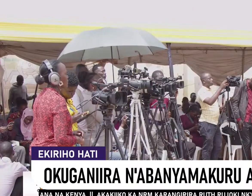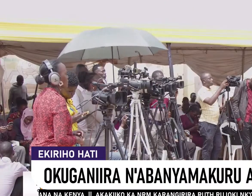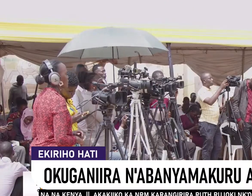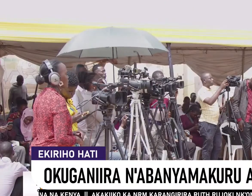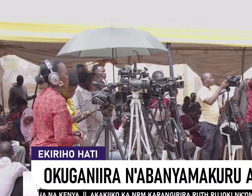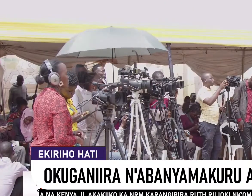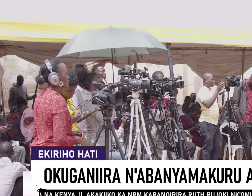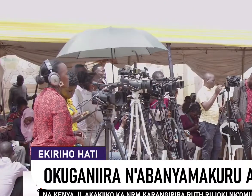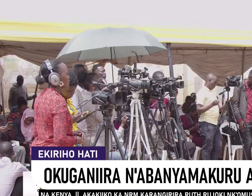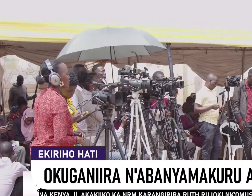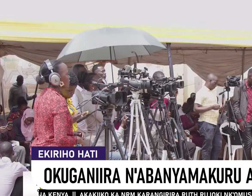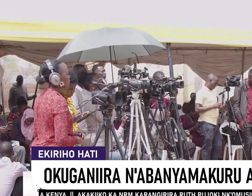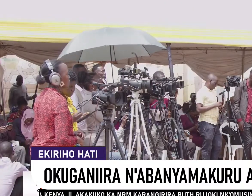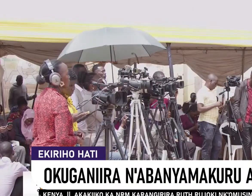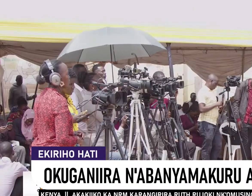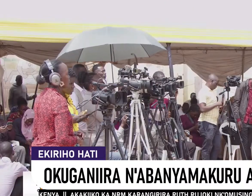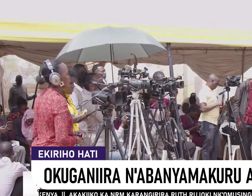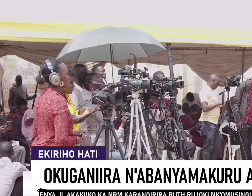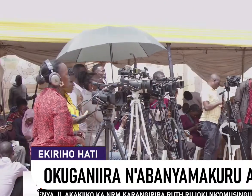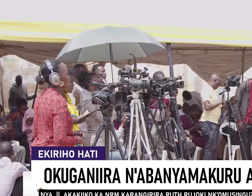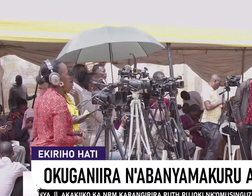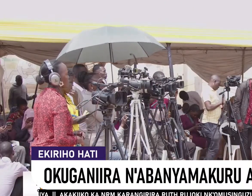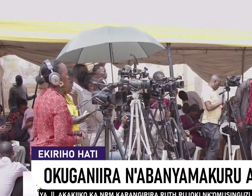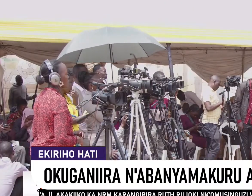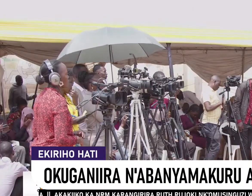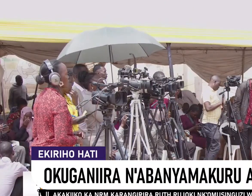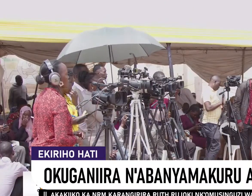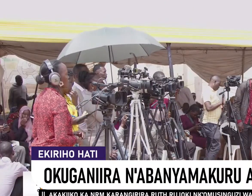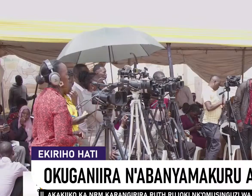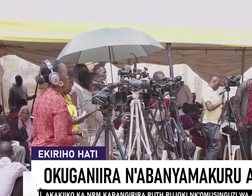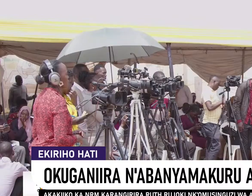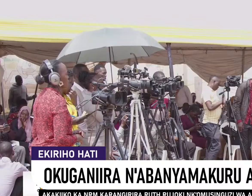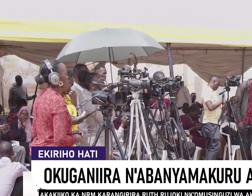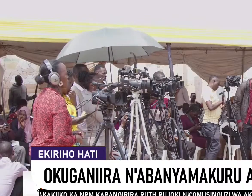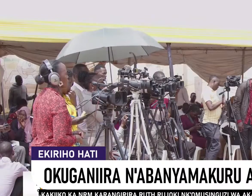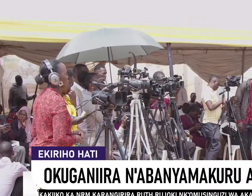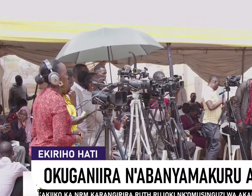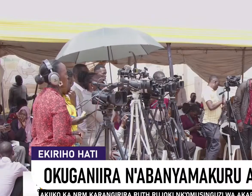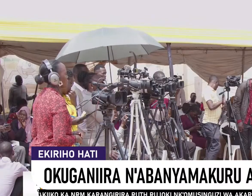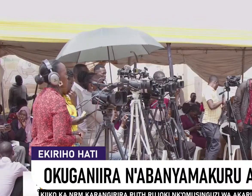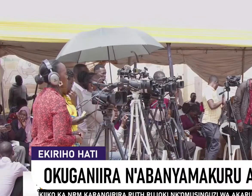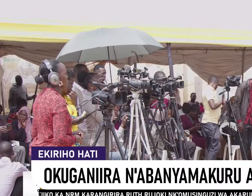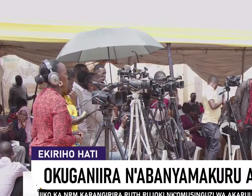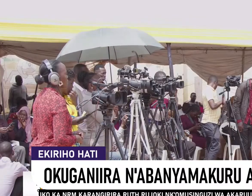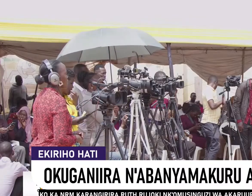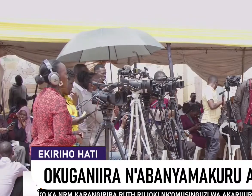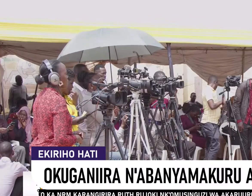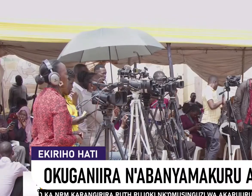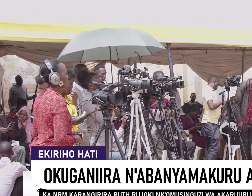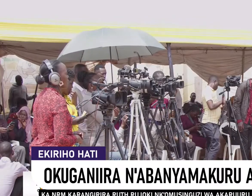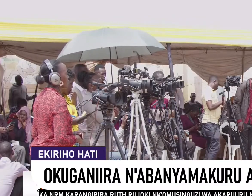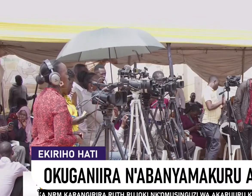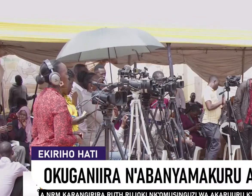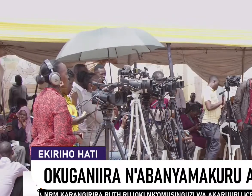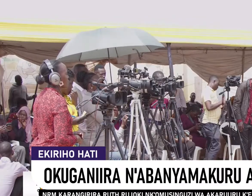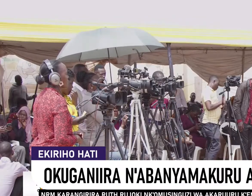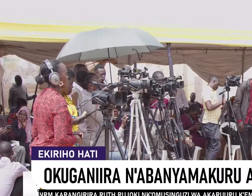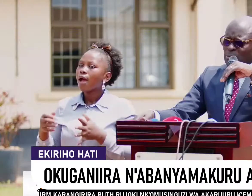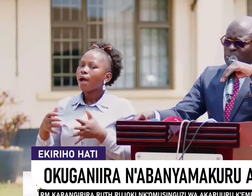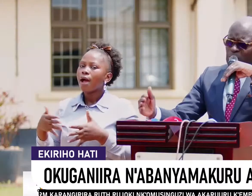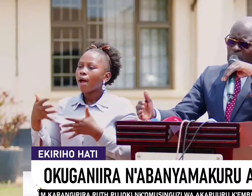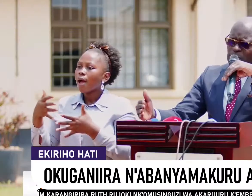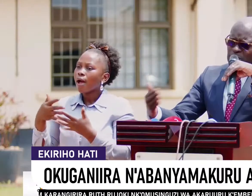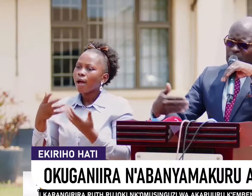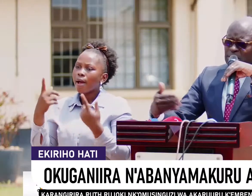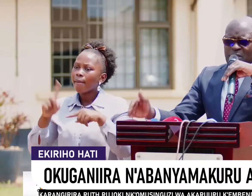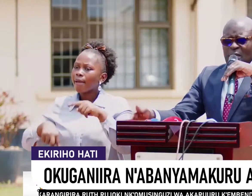naddala aba special interest groups, abavubuka abaliko obulemu n'abakadde abenyigidde